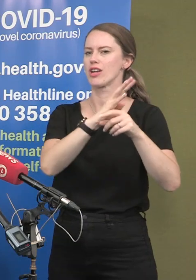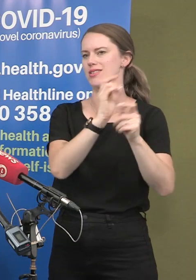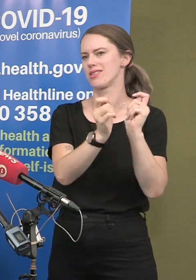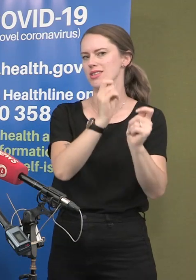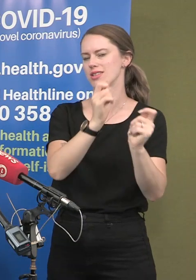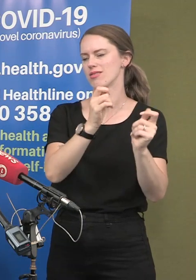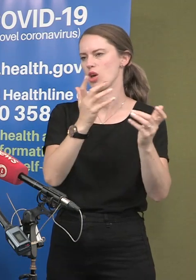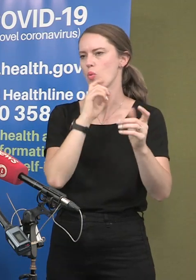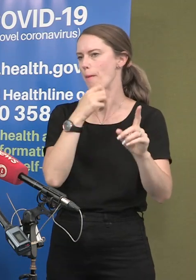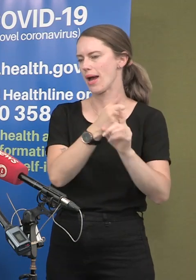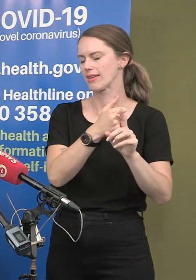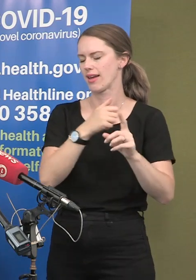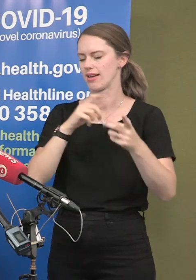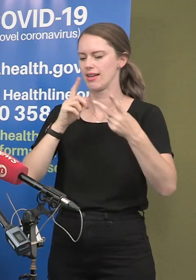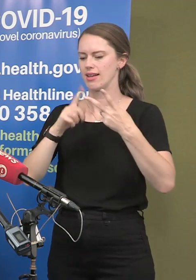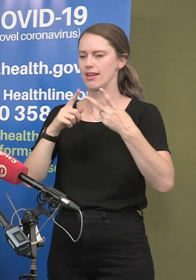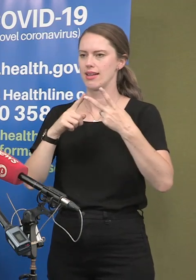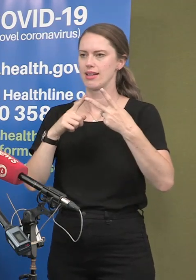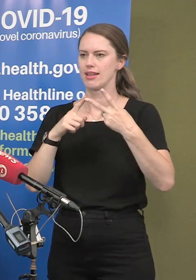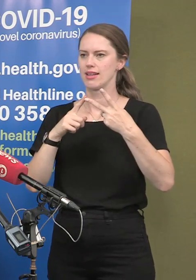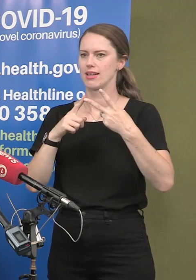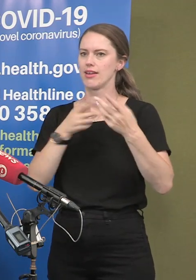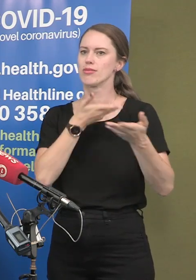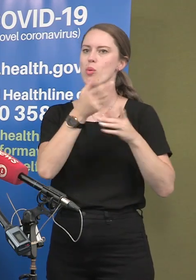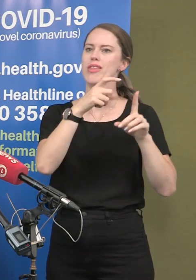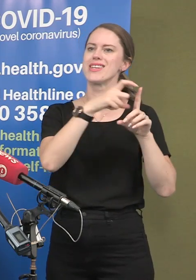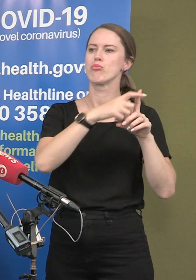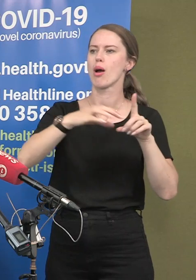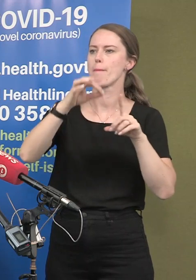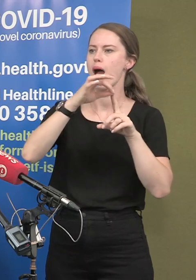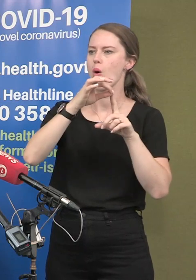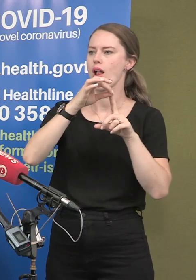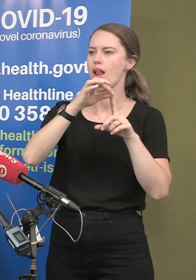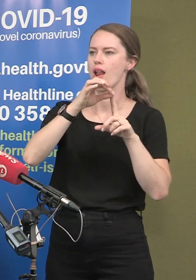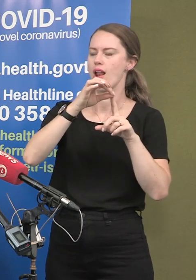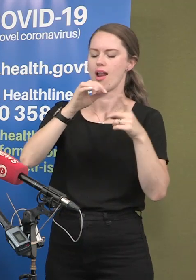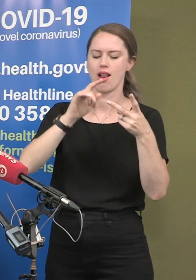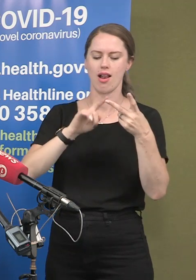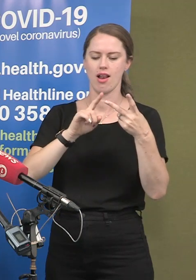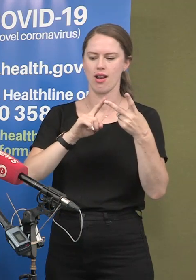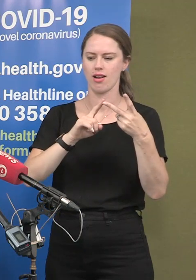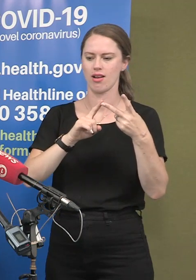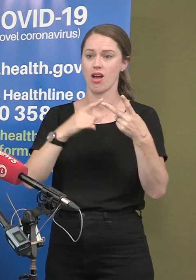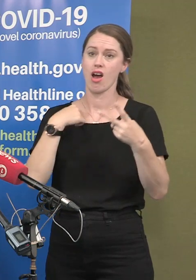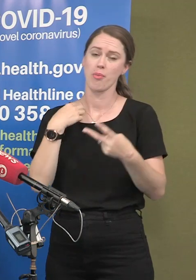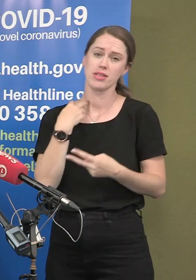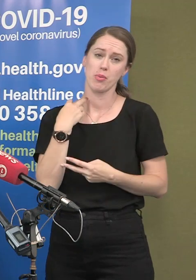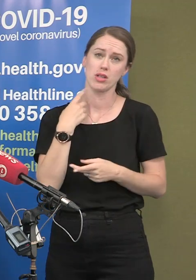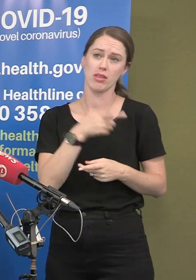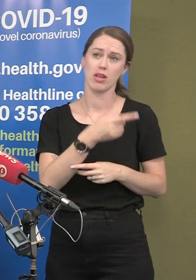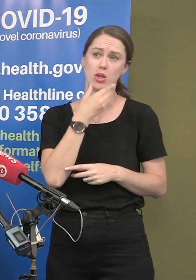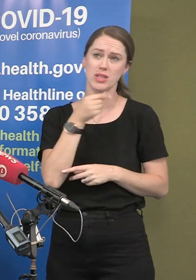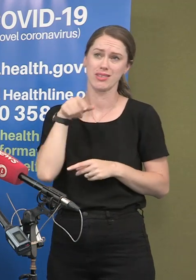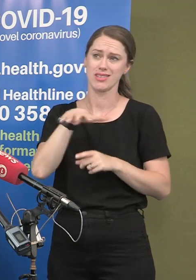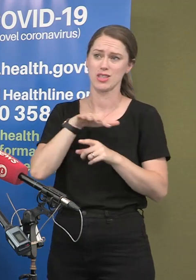testing. The second part of the conversation I had with Deborah Powell was that I'm just disappointed that they're using